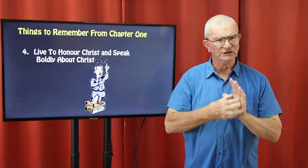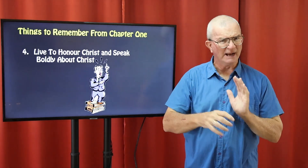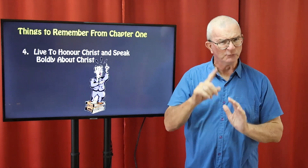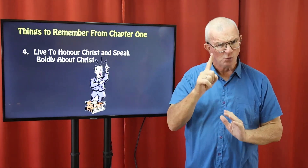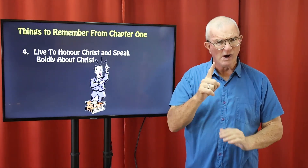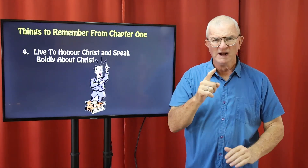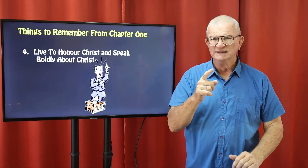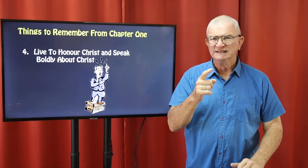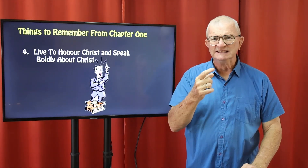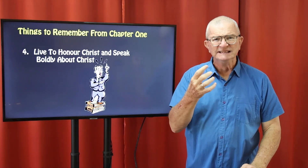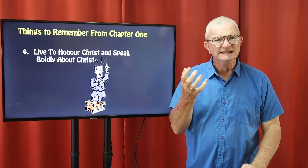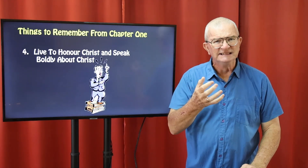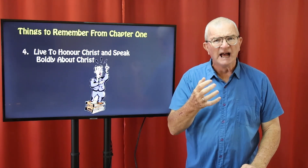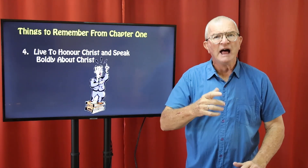Number 4, live